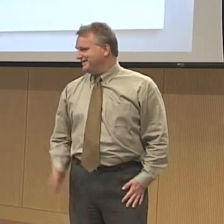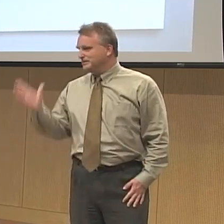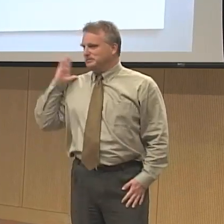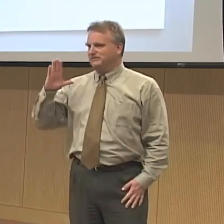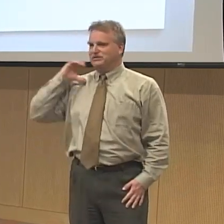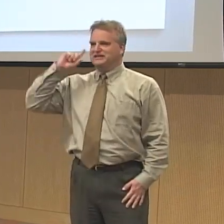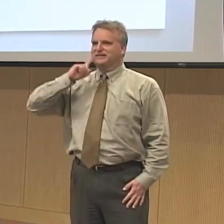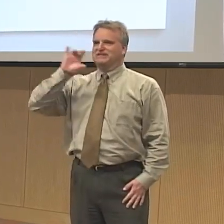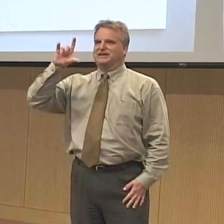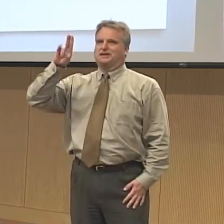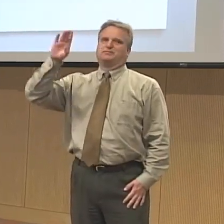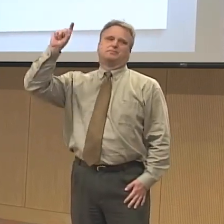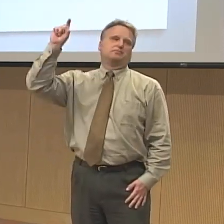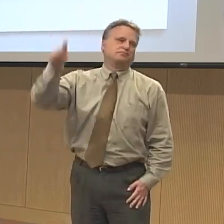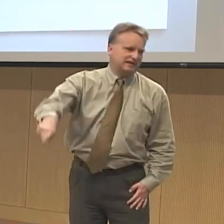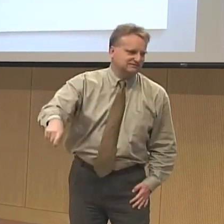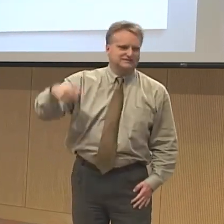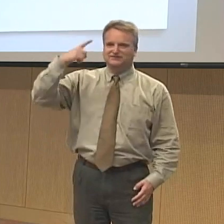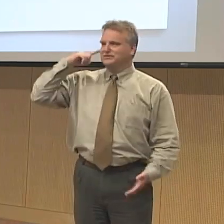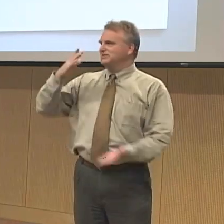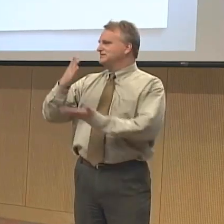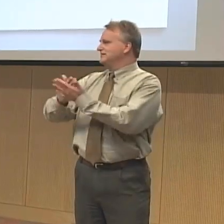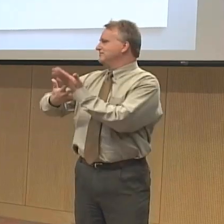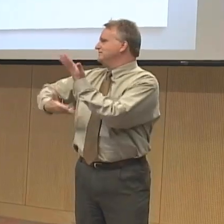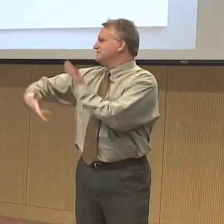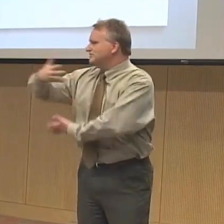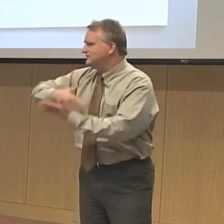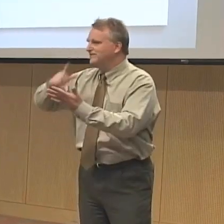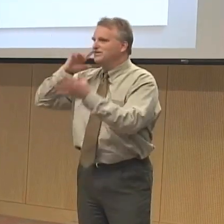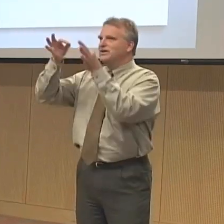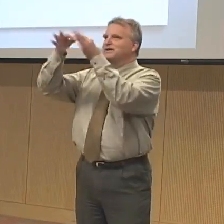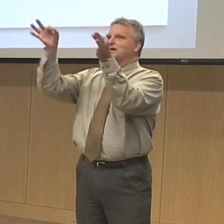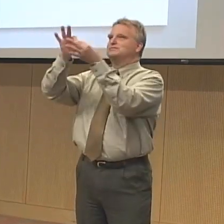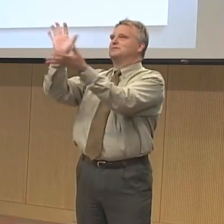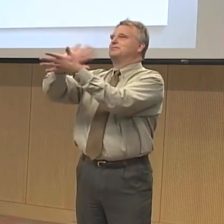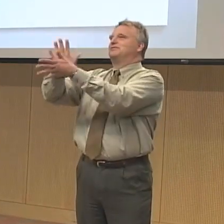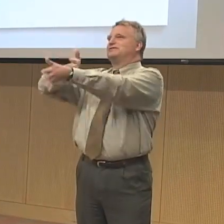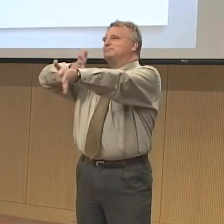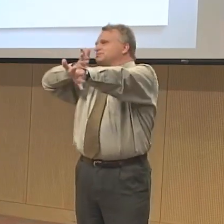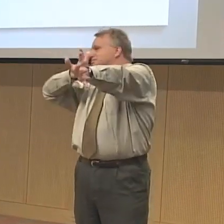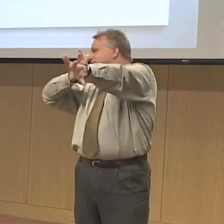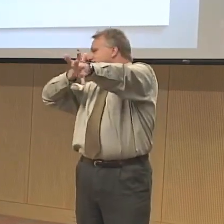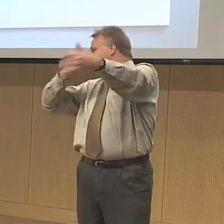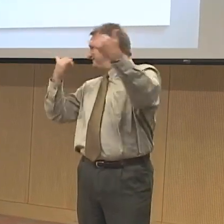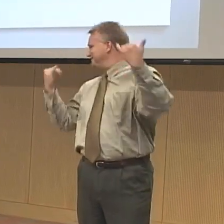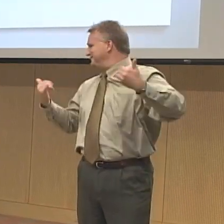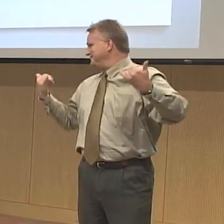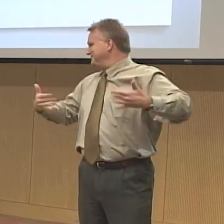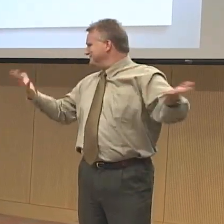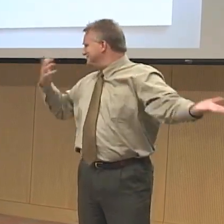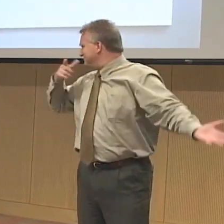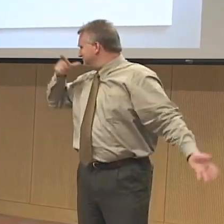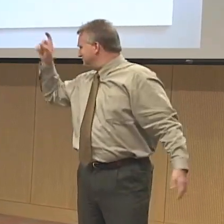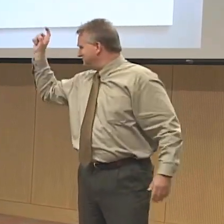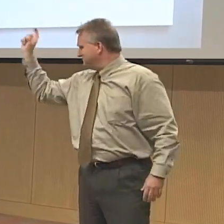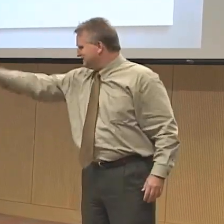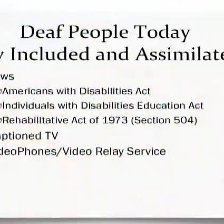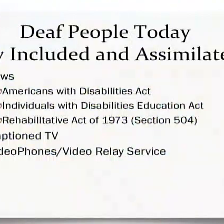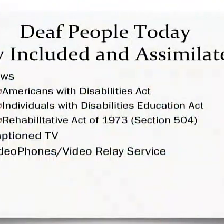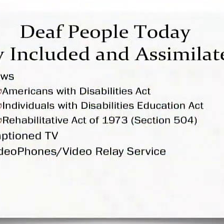Previously, deaf clubs were a necessity for socializing and watching captioned films, but today those are unnecessary.